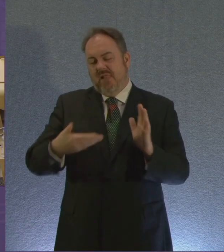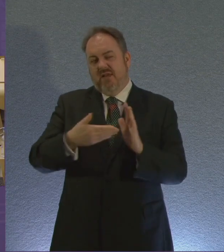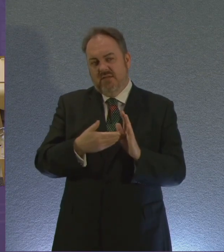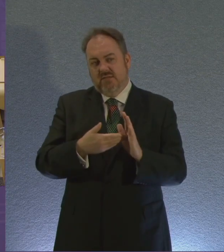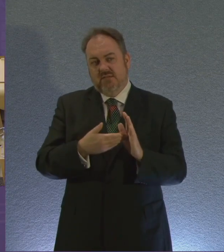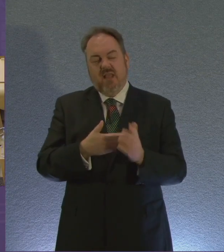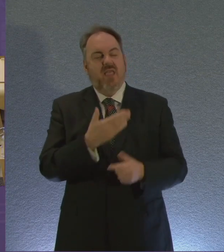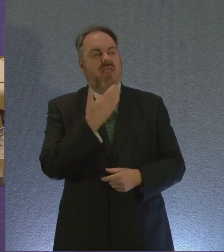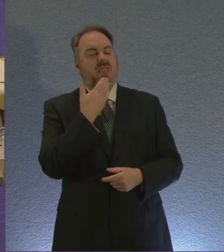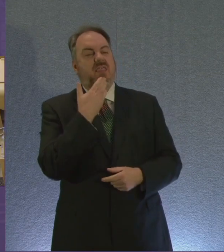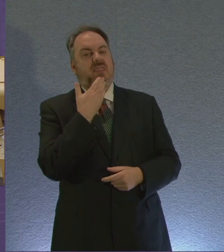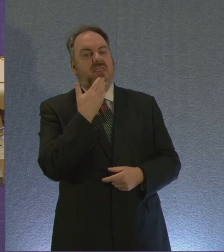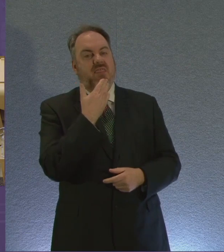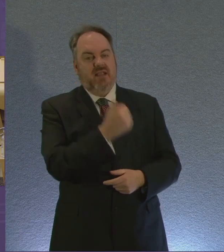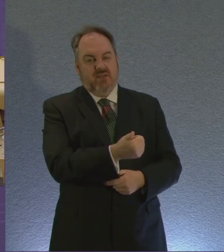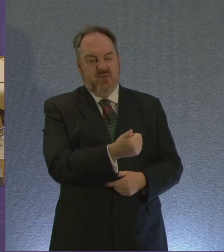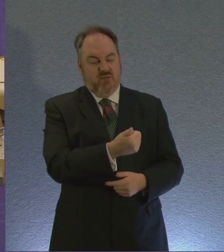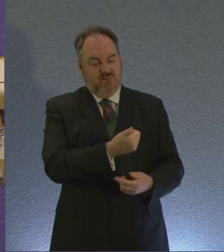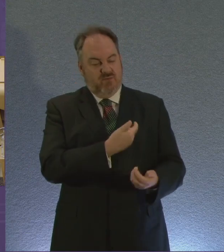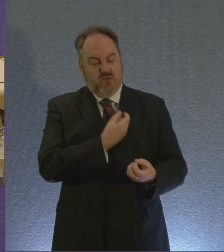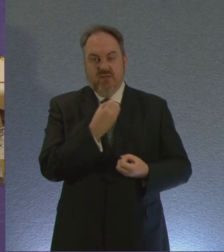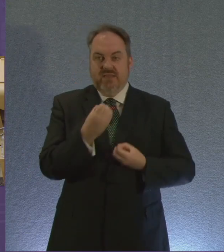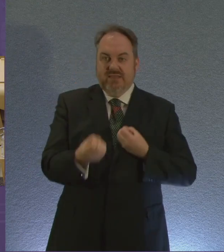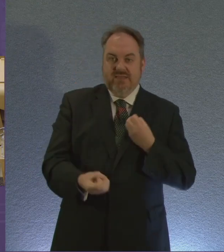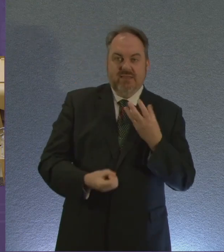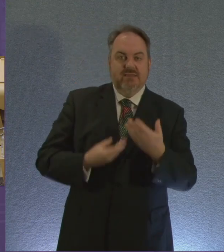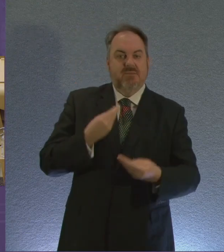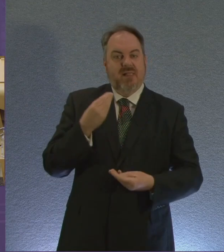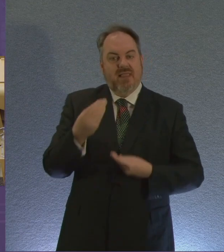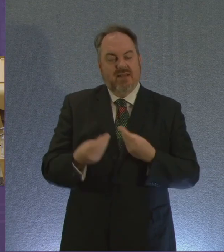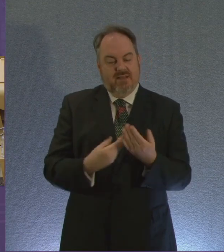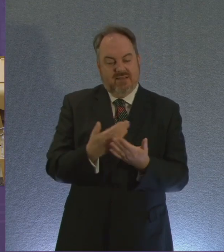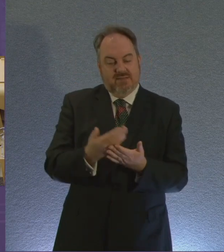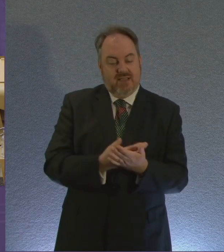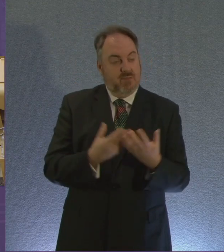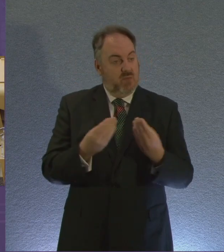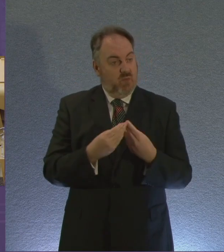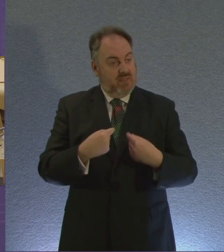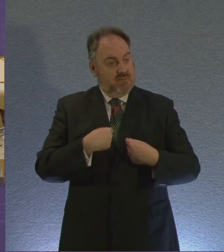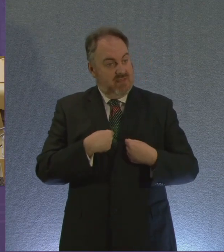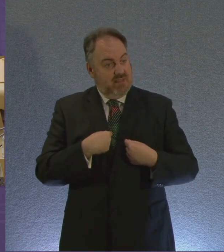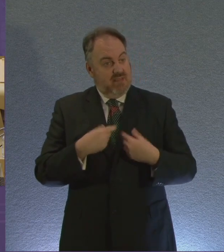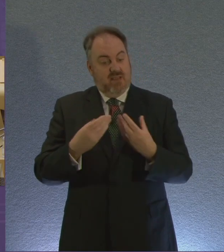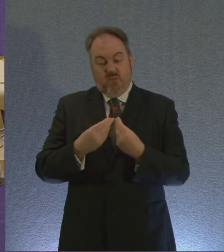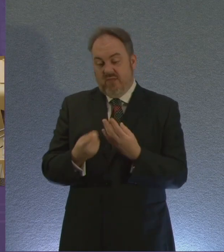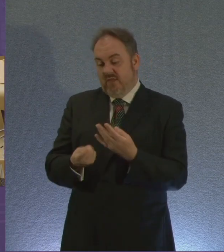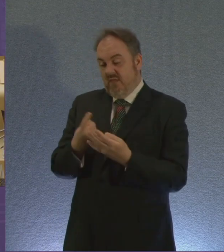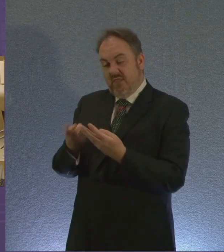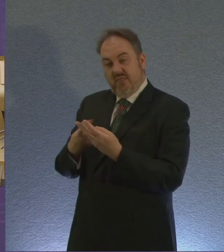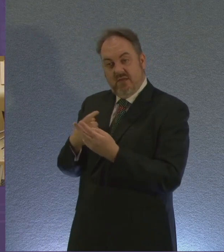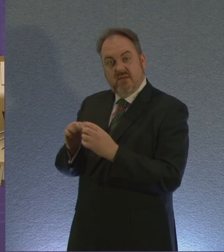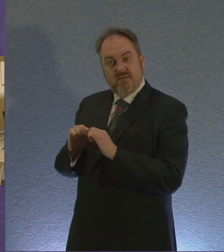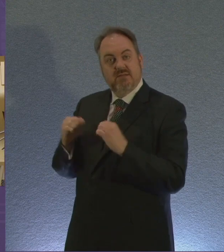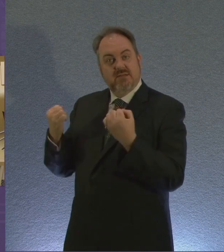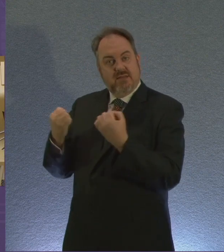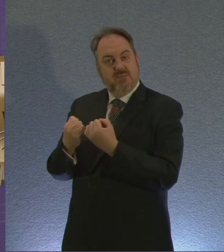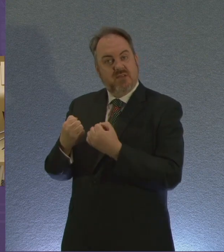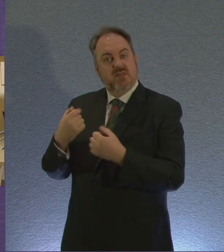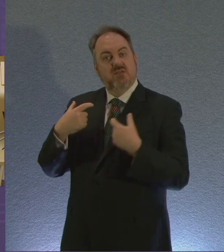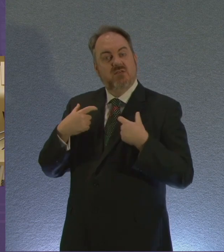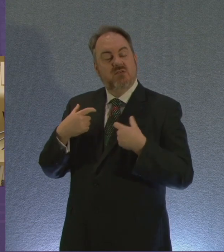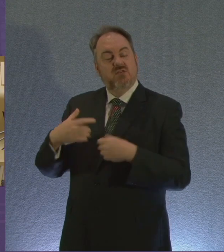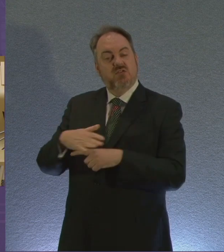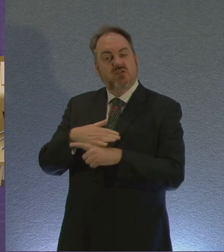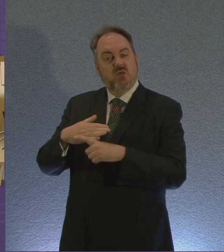actually discussing the statement, not only with myself but other members of the Social Security Committee earlier